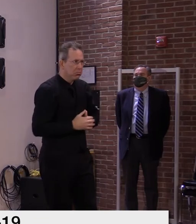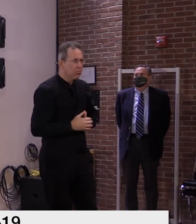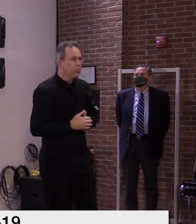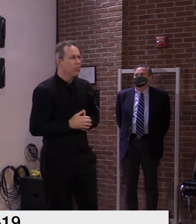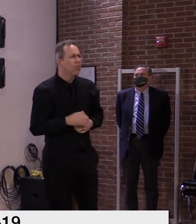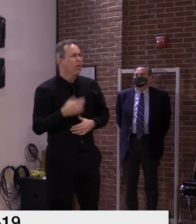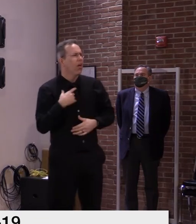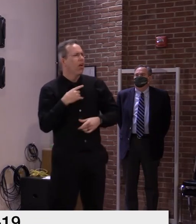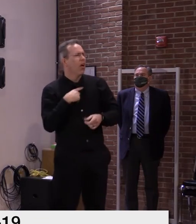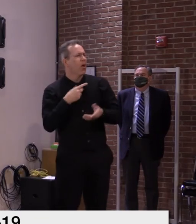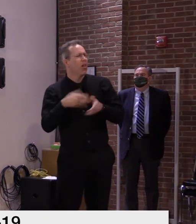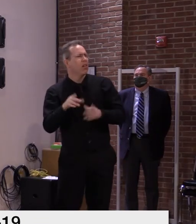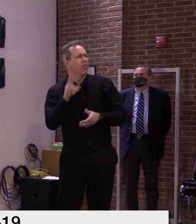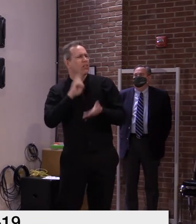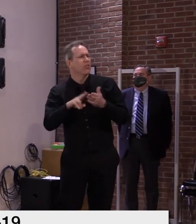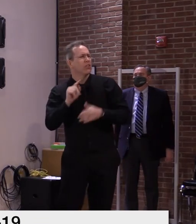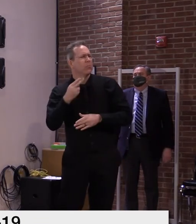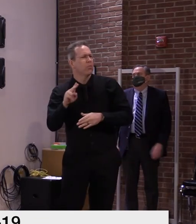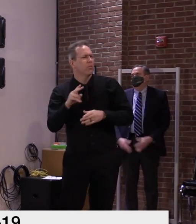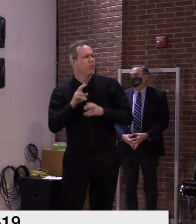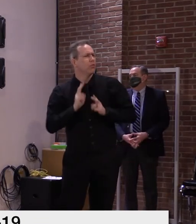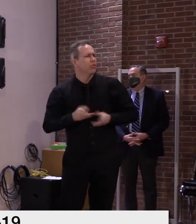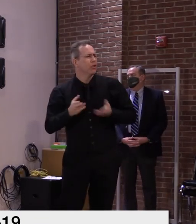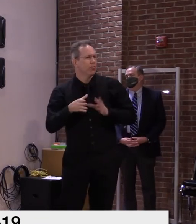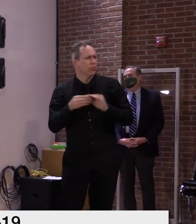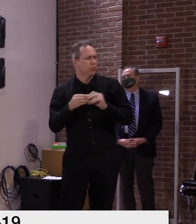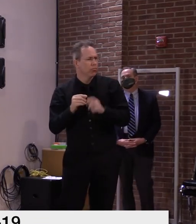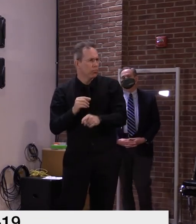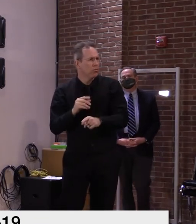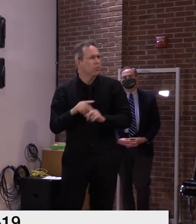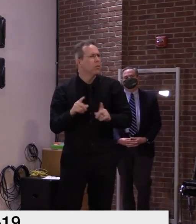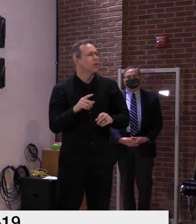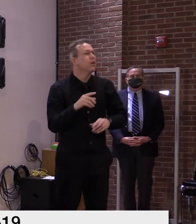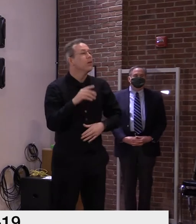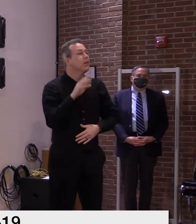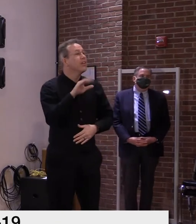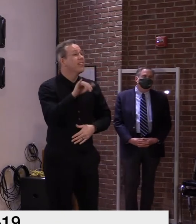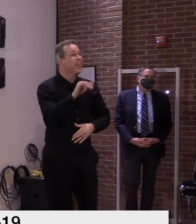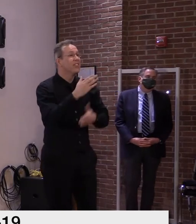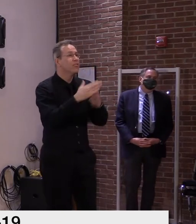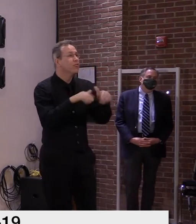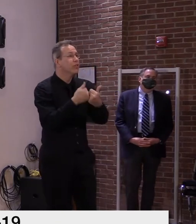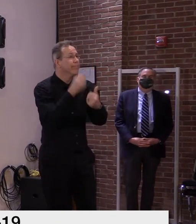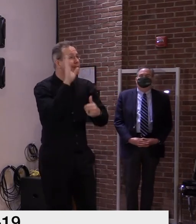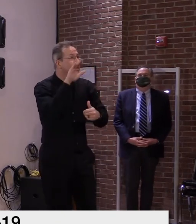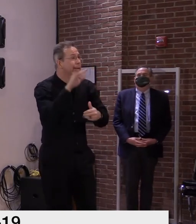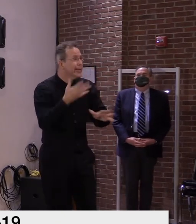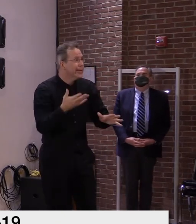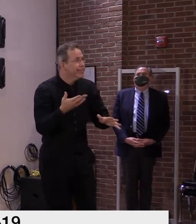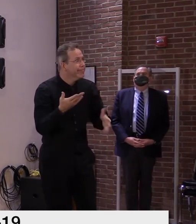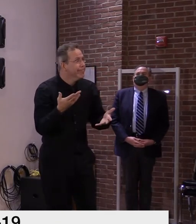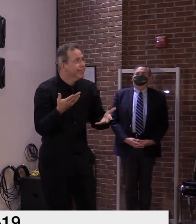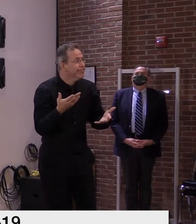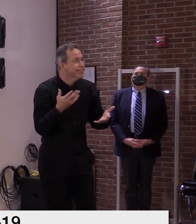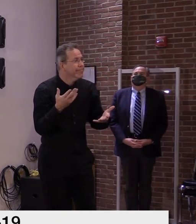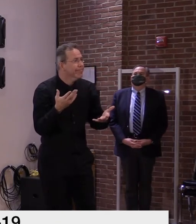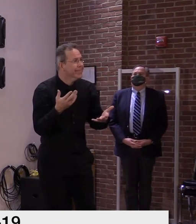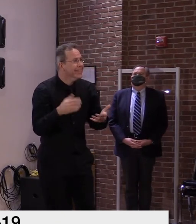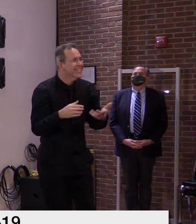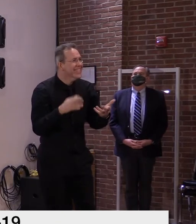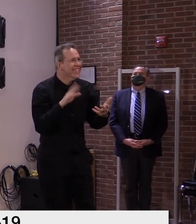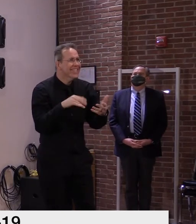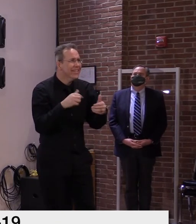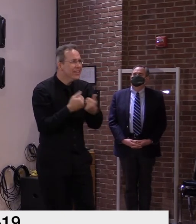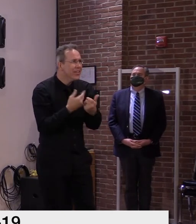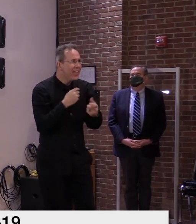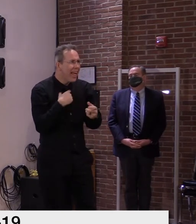on that. But again, that's been some of the challenge, but also we've been able to utilize them in certain